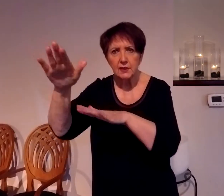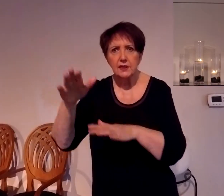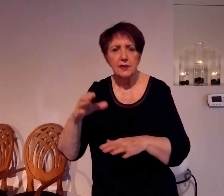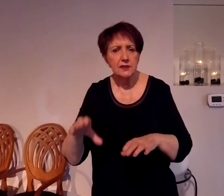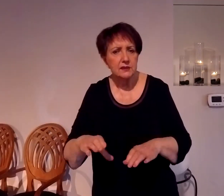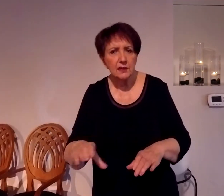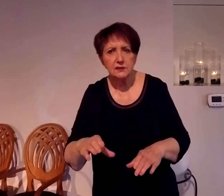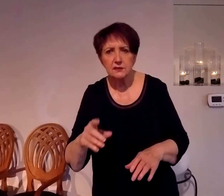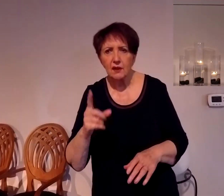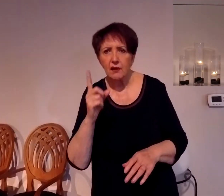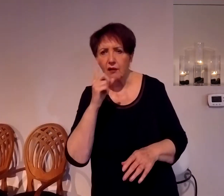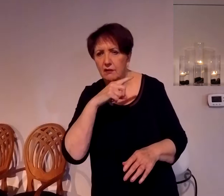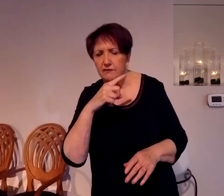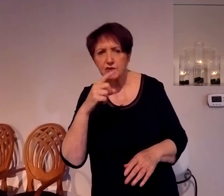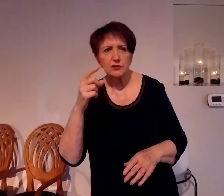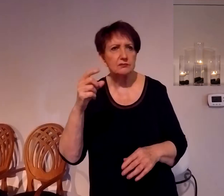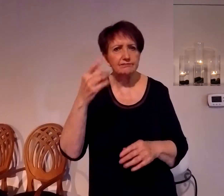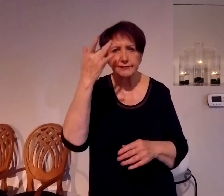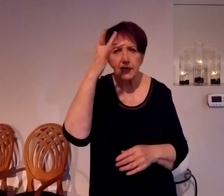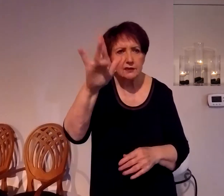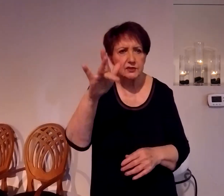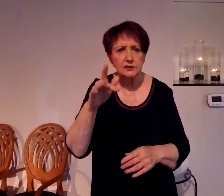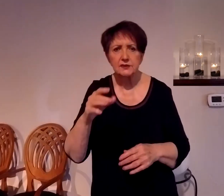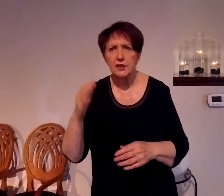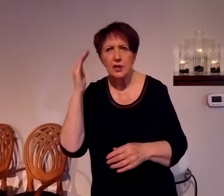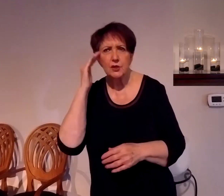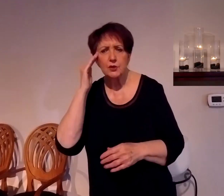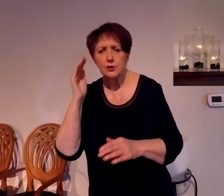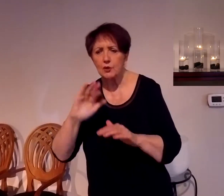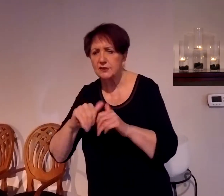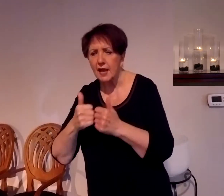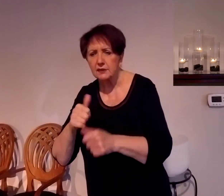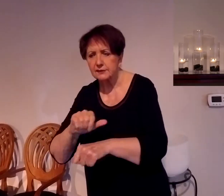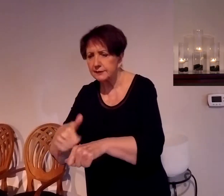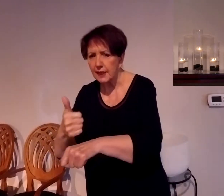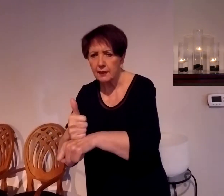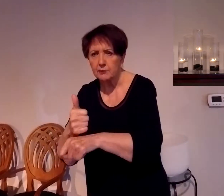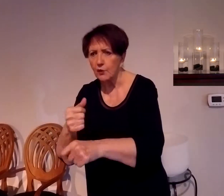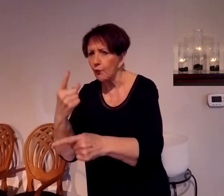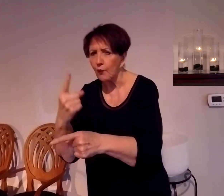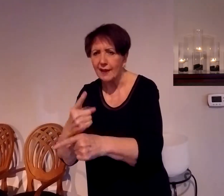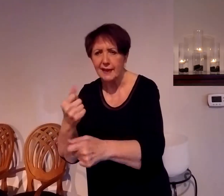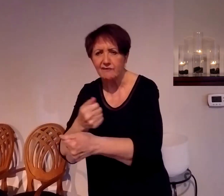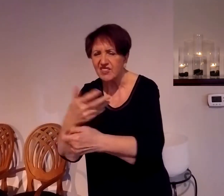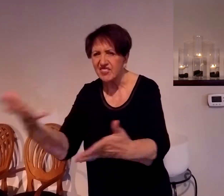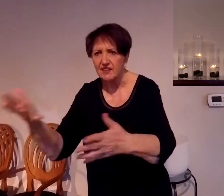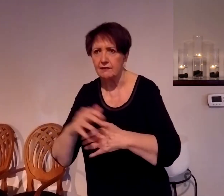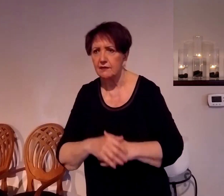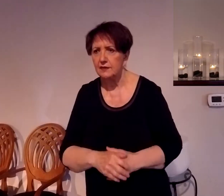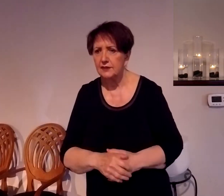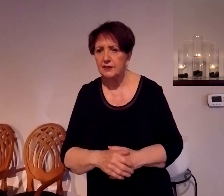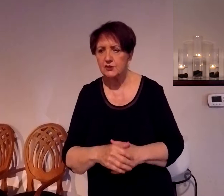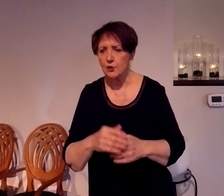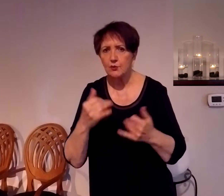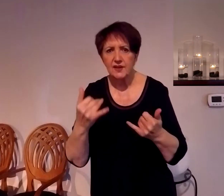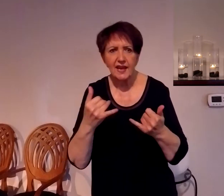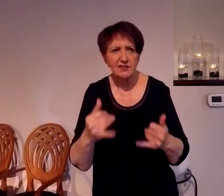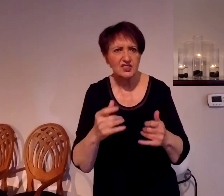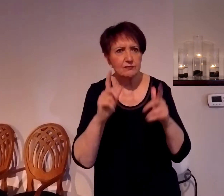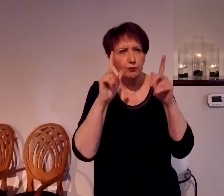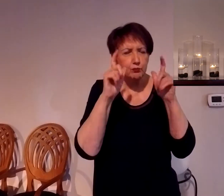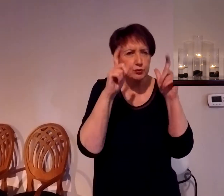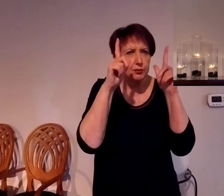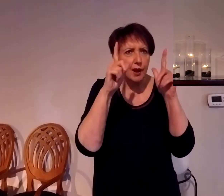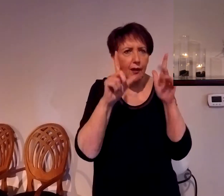knows how to set the white balance and all that stuff that I've never known how to do because I just shoot on automatic now. And I'm like, oh my